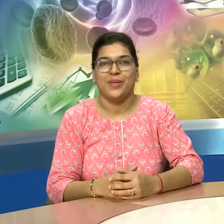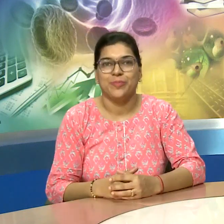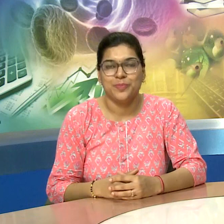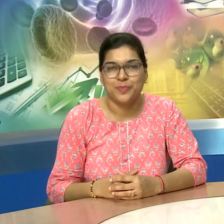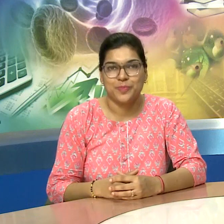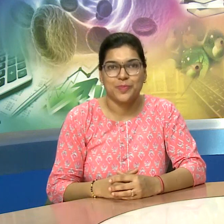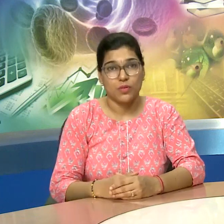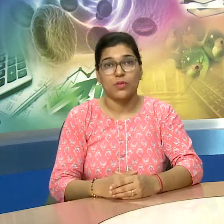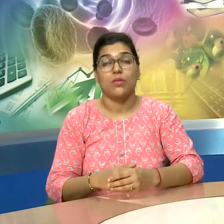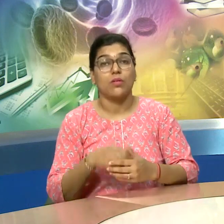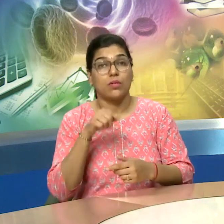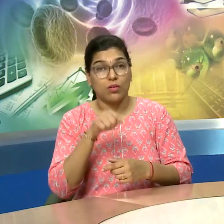denuded.